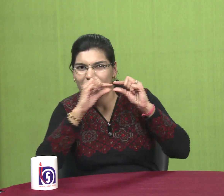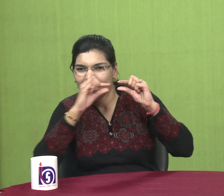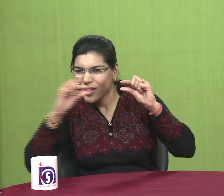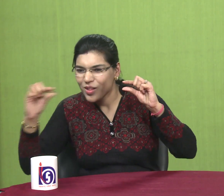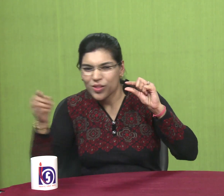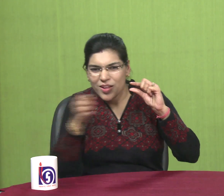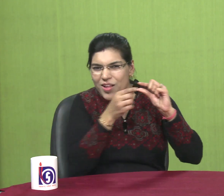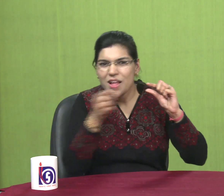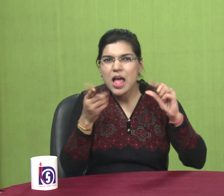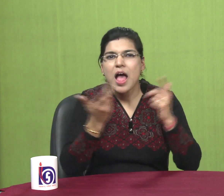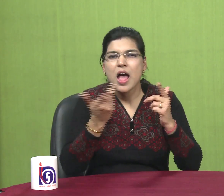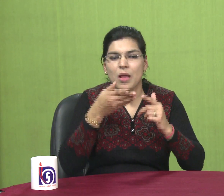So when you put the whole link, that is